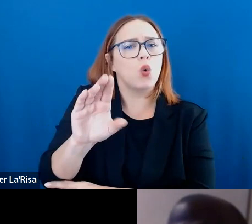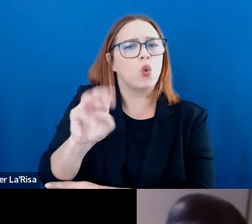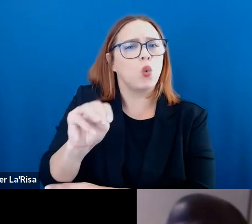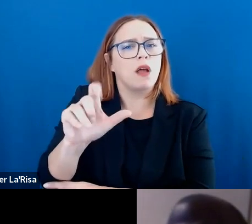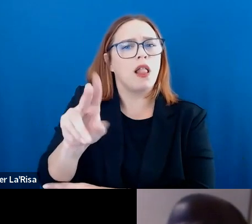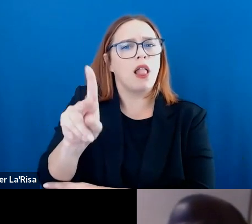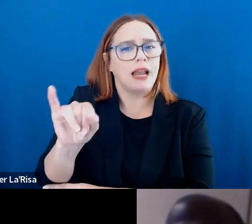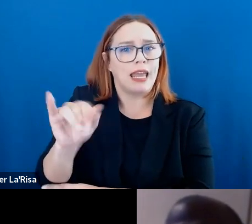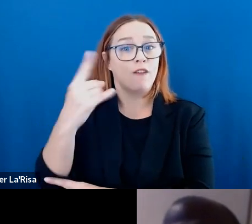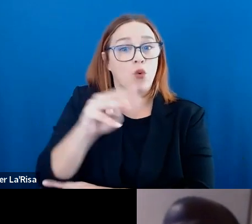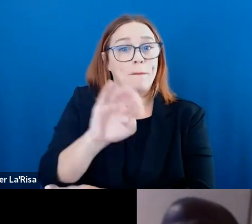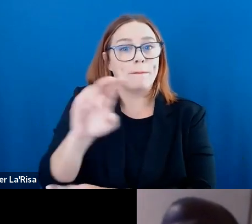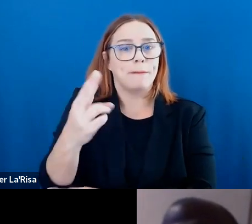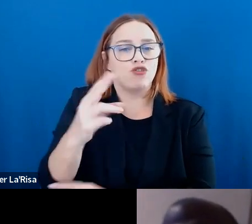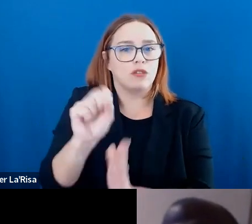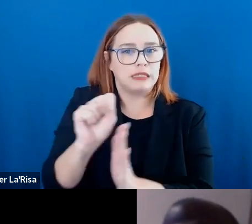give the